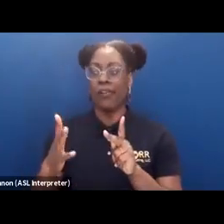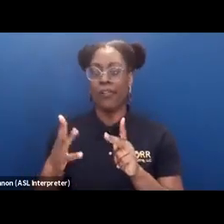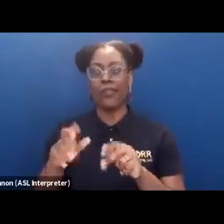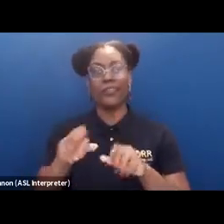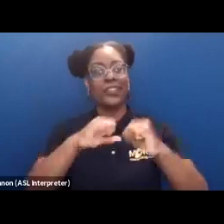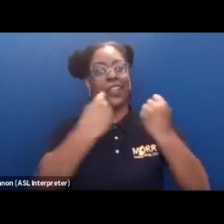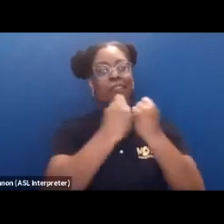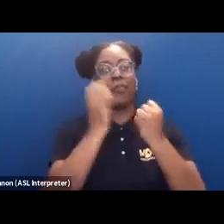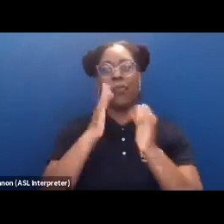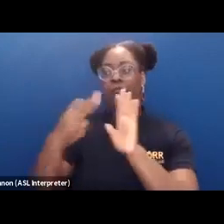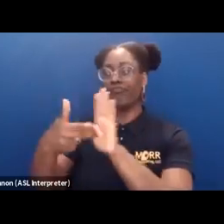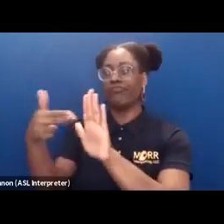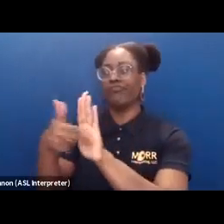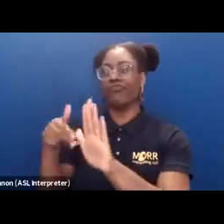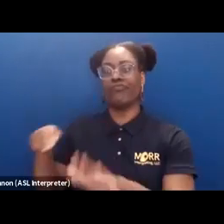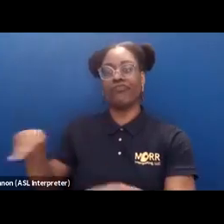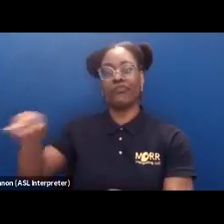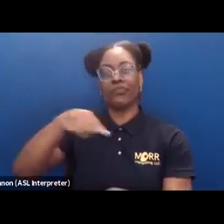because